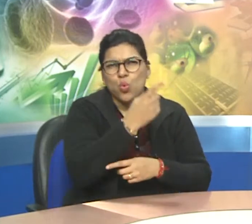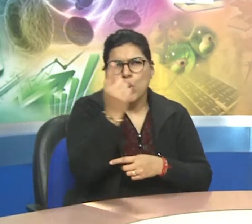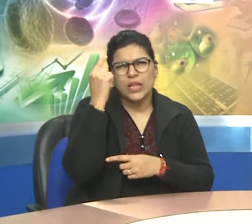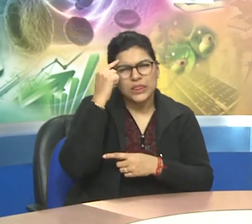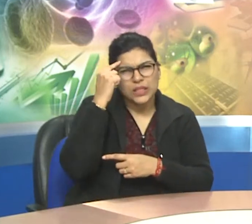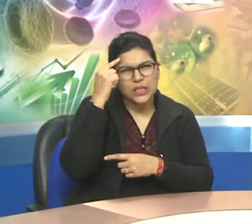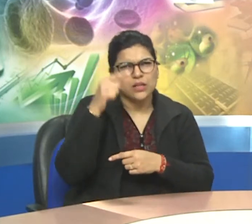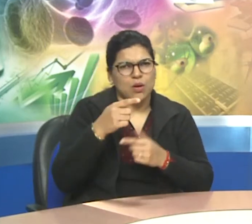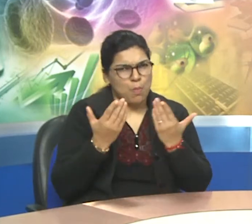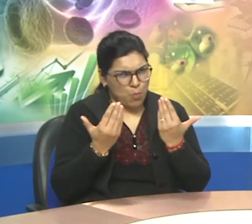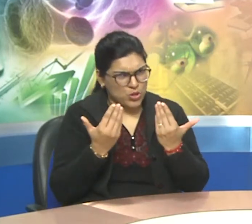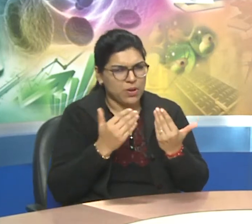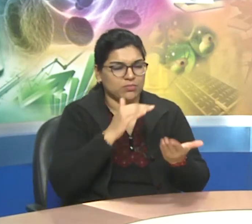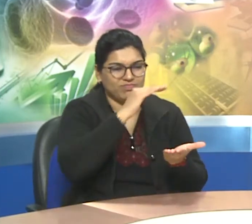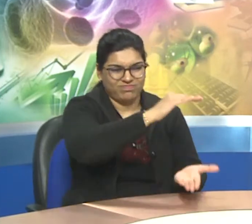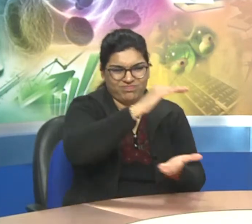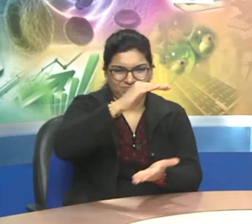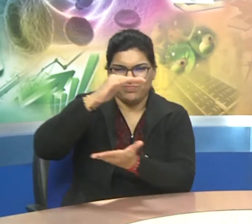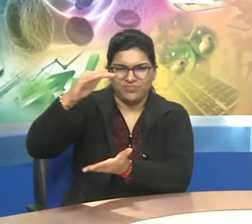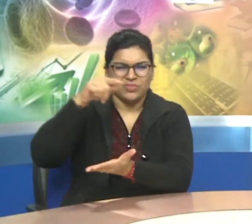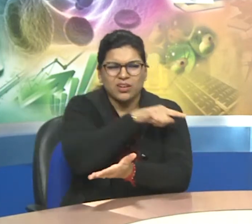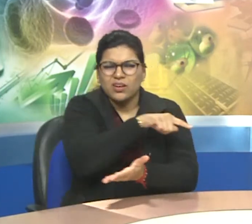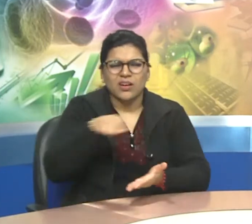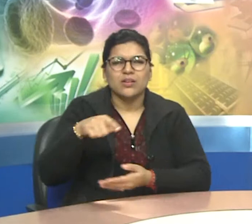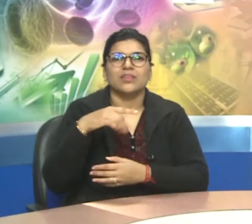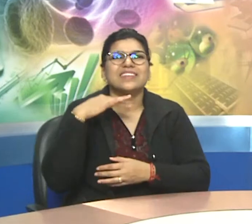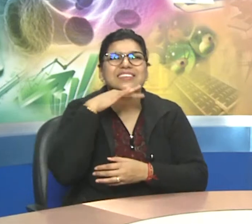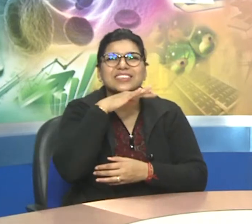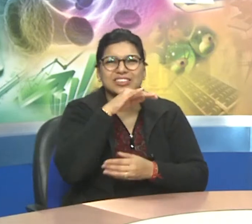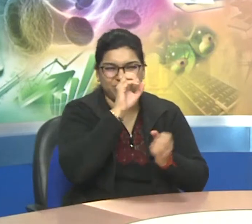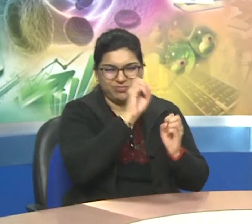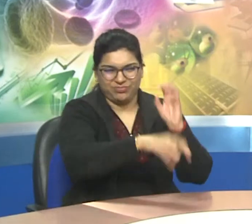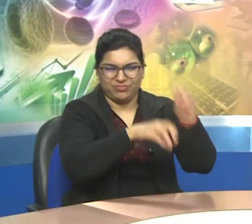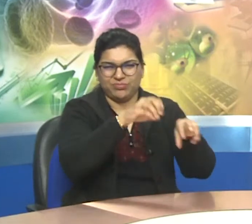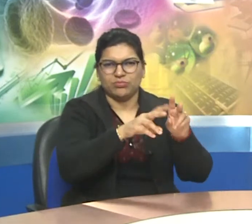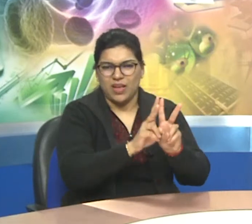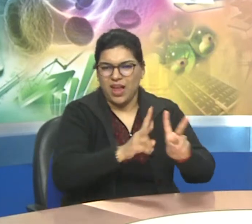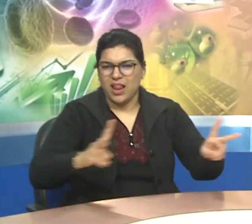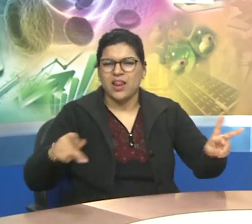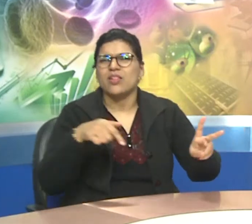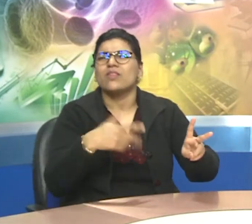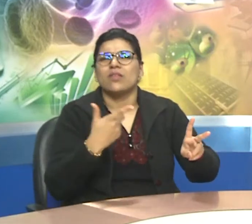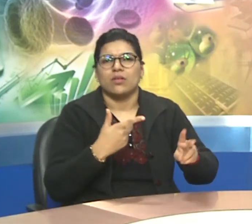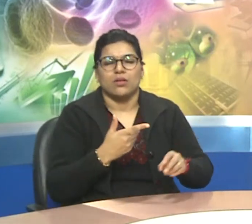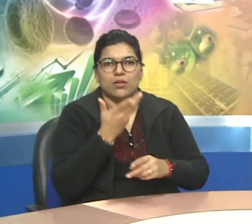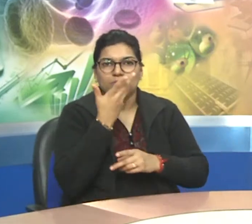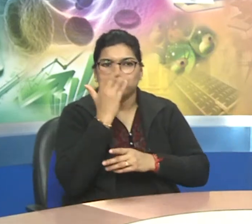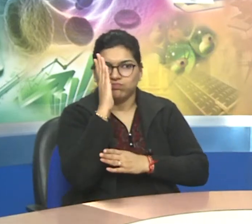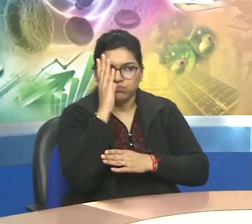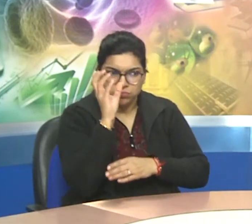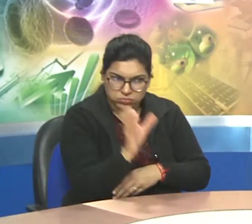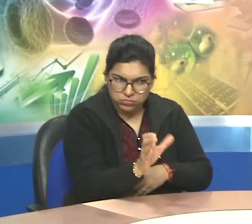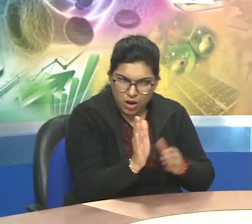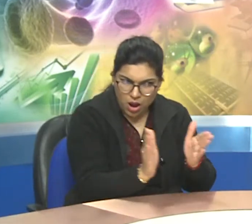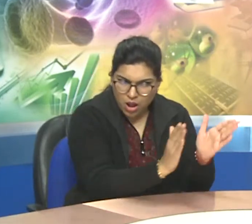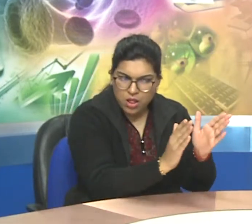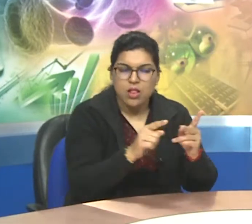It is possible to recycle all our rubbish in an equally profitable way. This is the question if